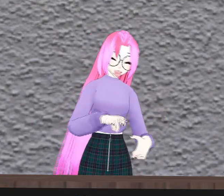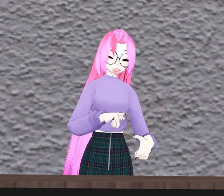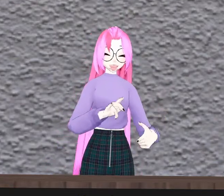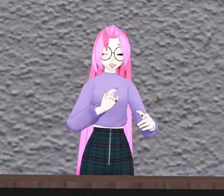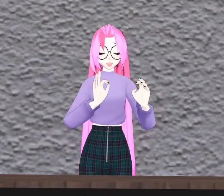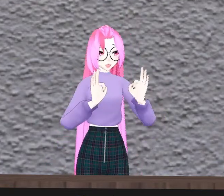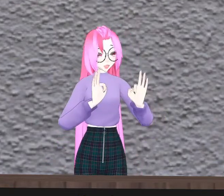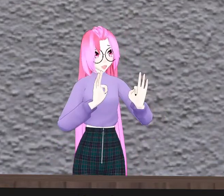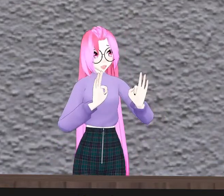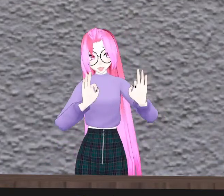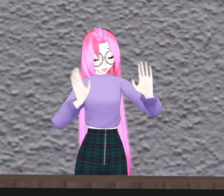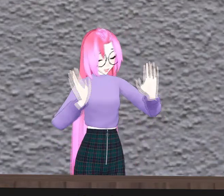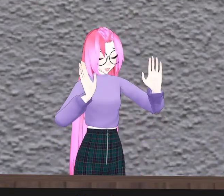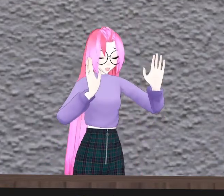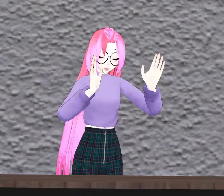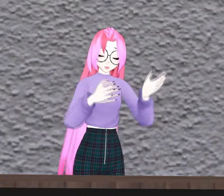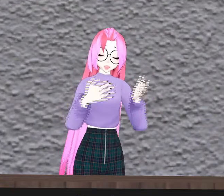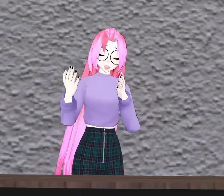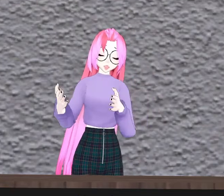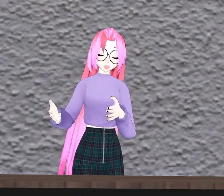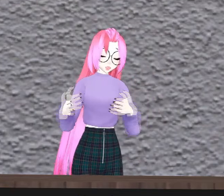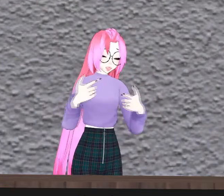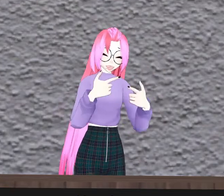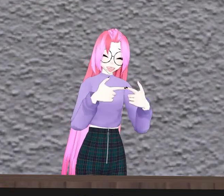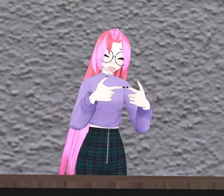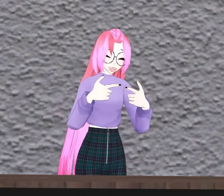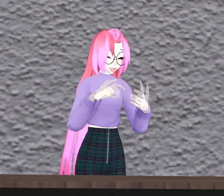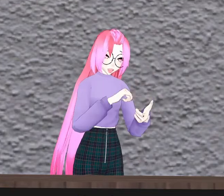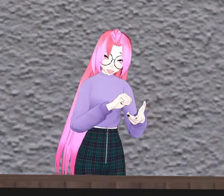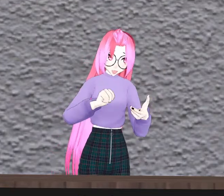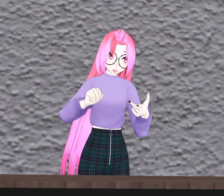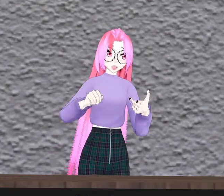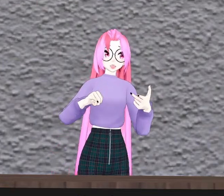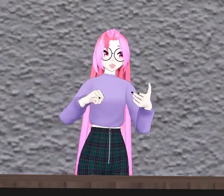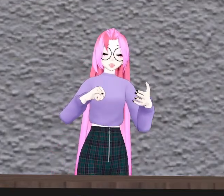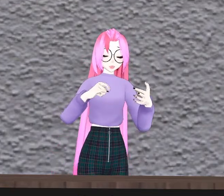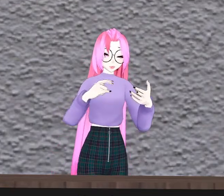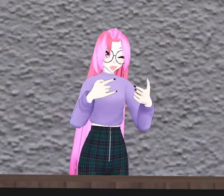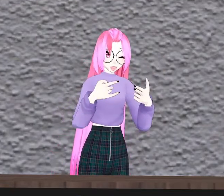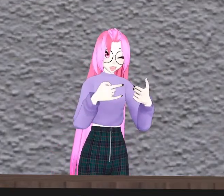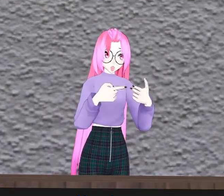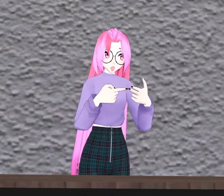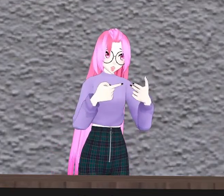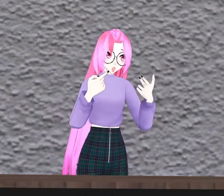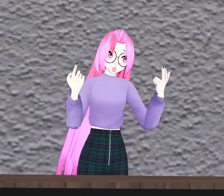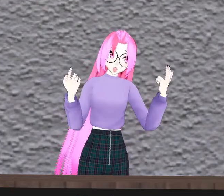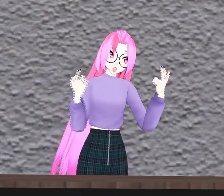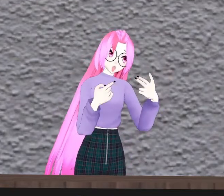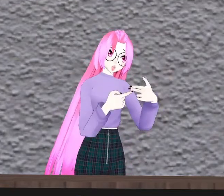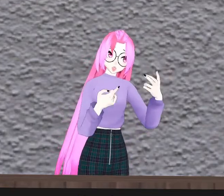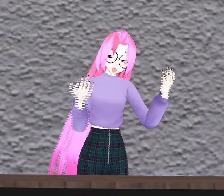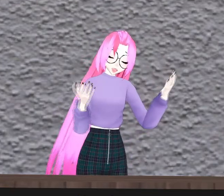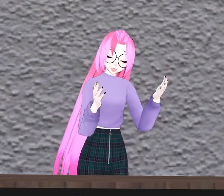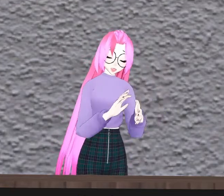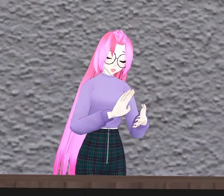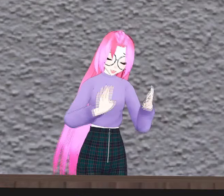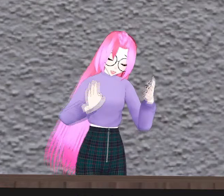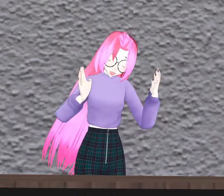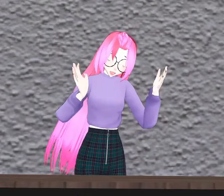do they need? If you need an interpreter, get that for them. If they need to be writing, write for them. And if you do know a bit of sign, just be nice and be like,